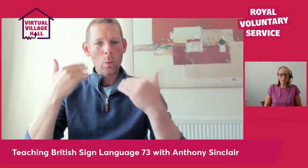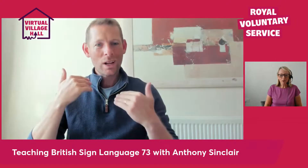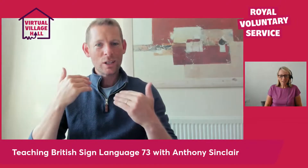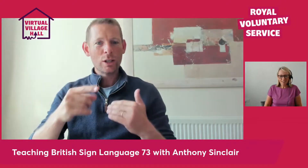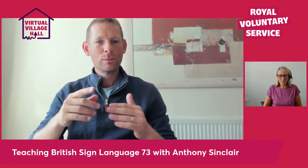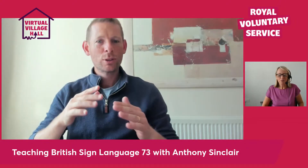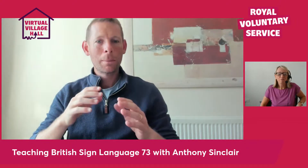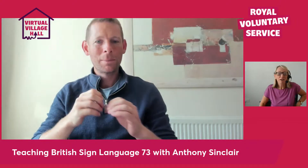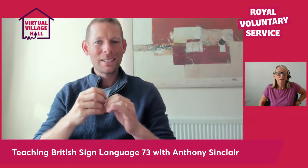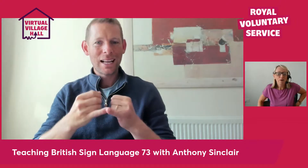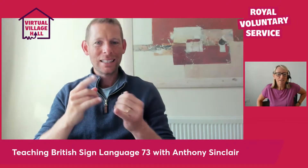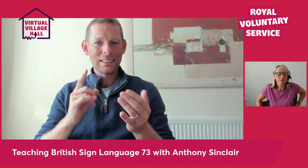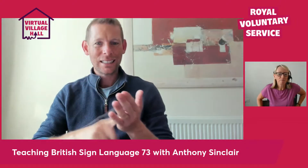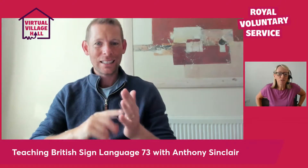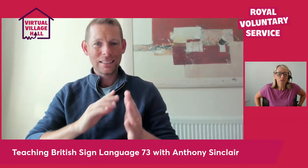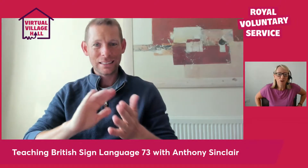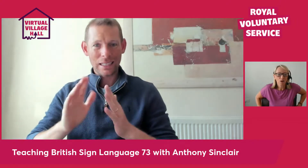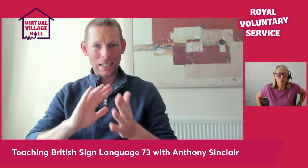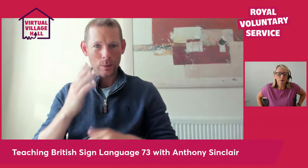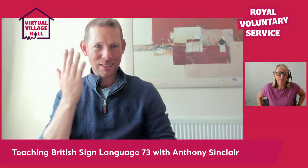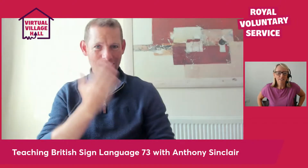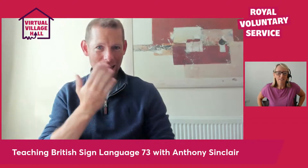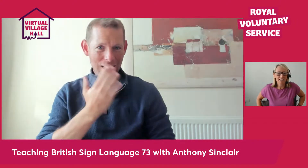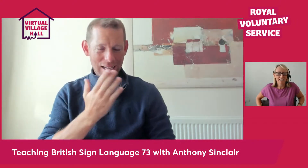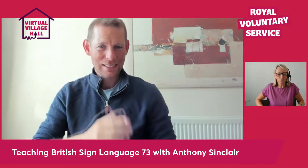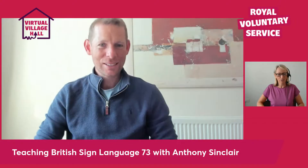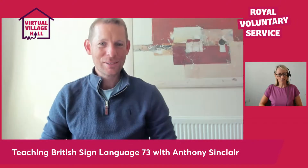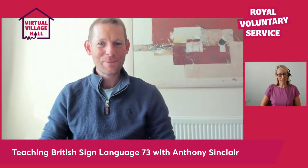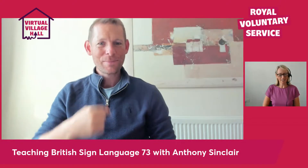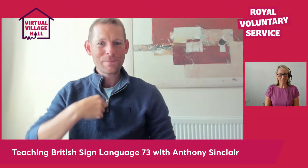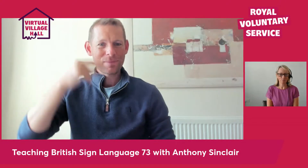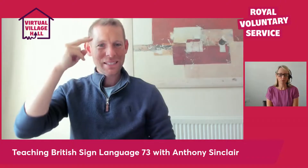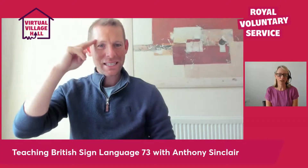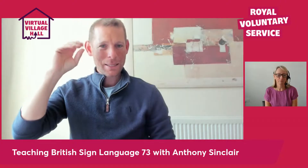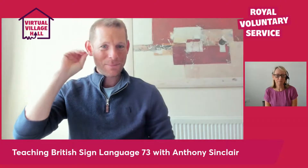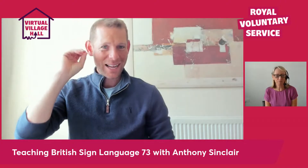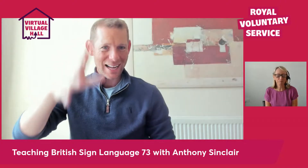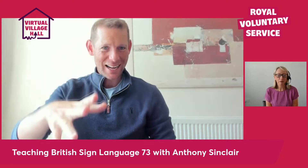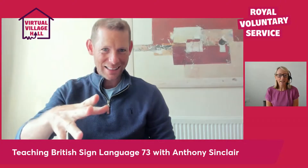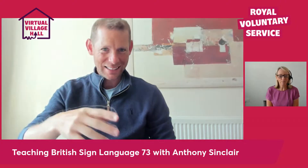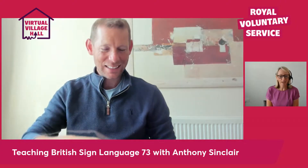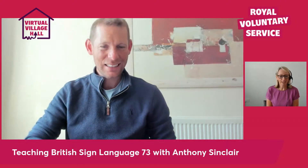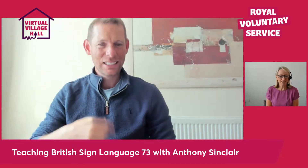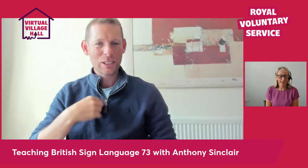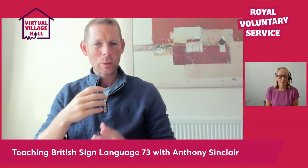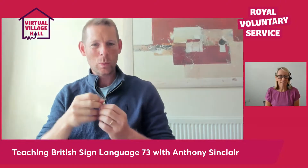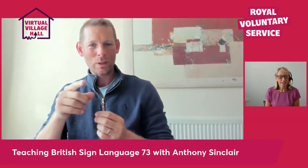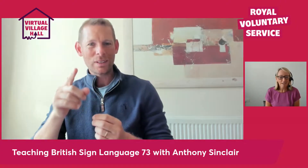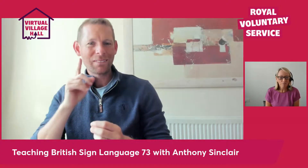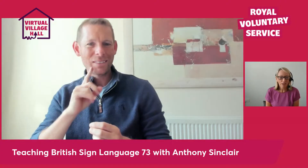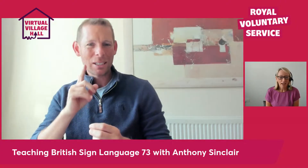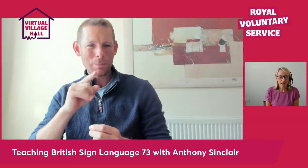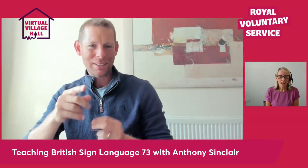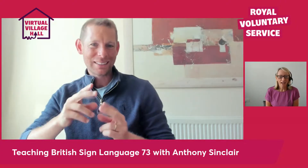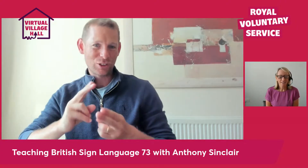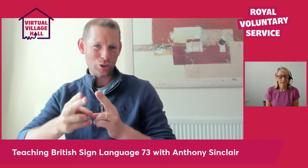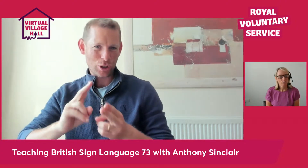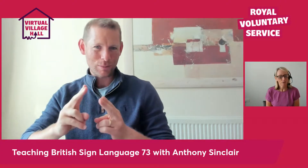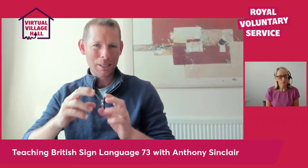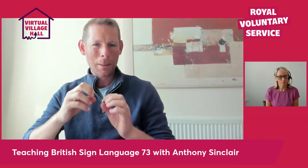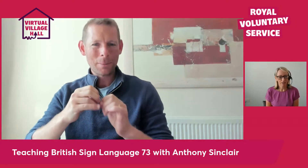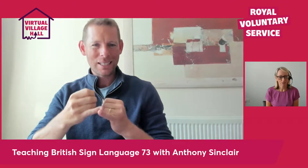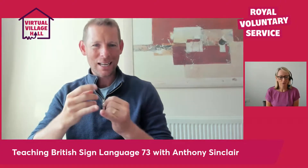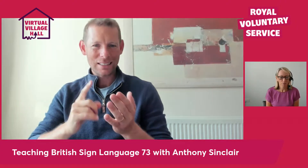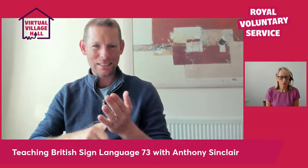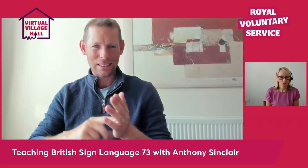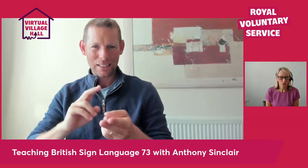Hello everyone, you're very welcome to our British Sign Language class this morning. My name is Anthony and I'm